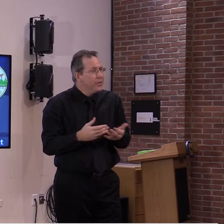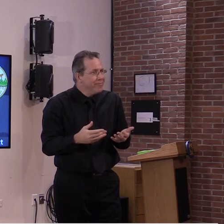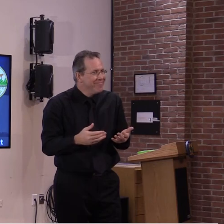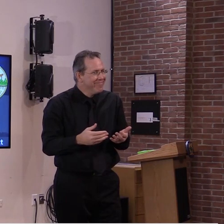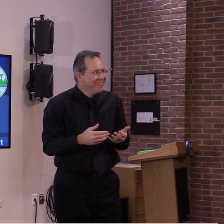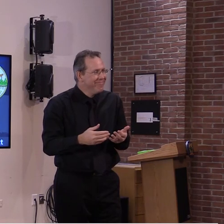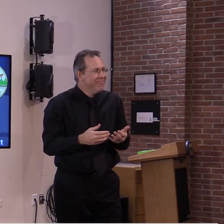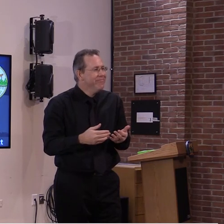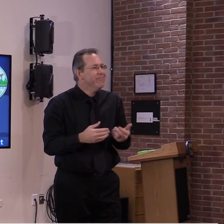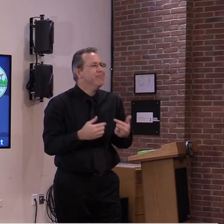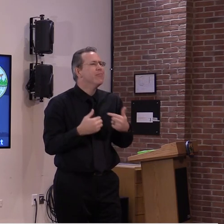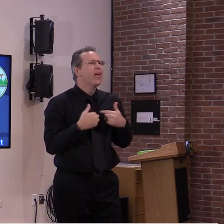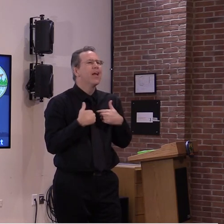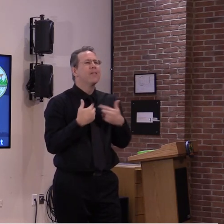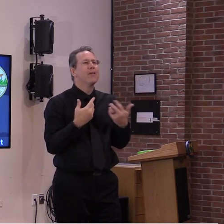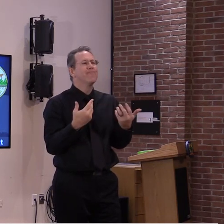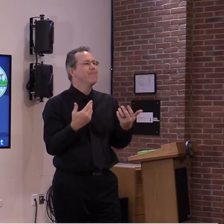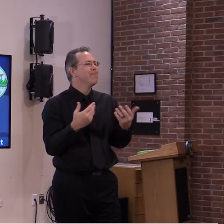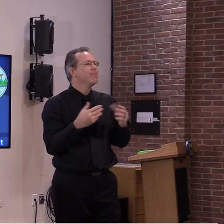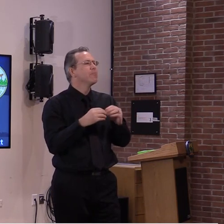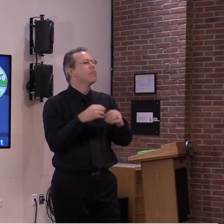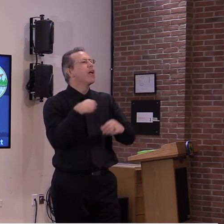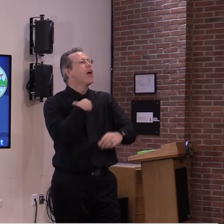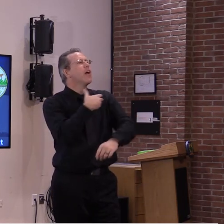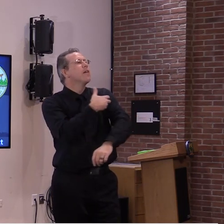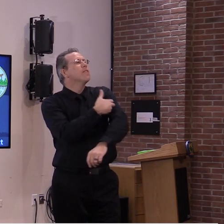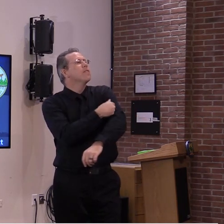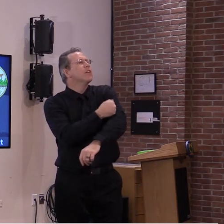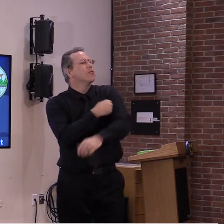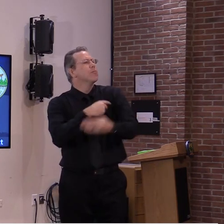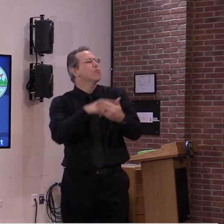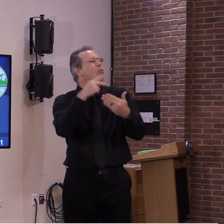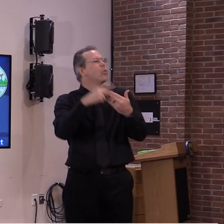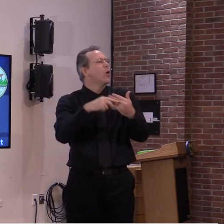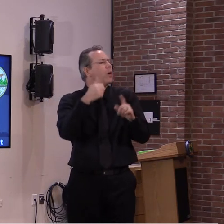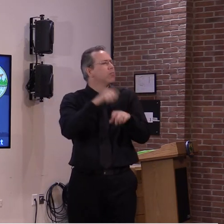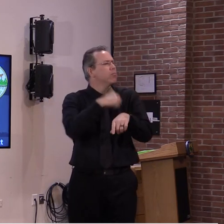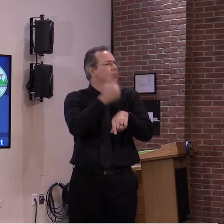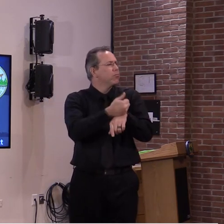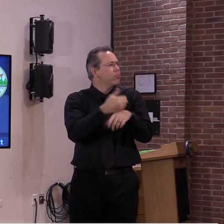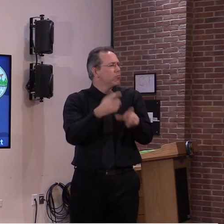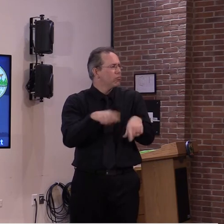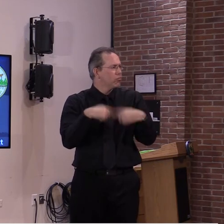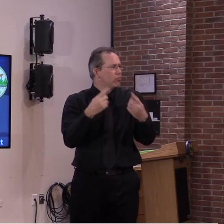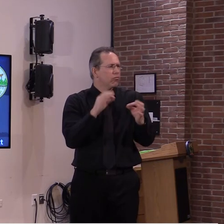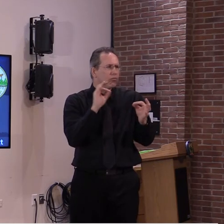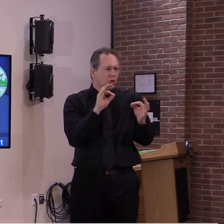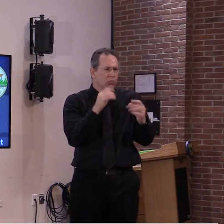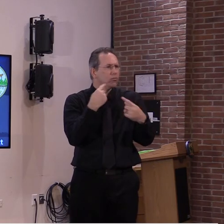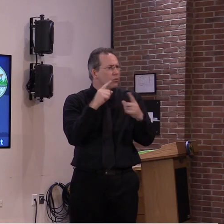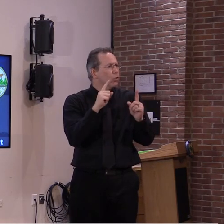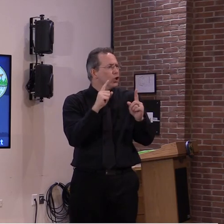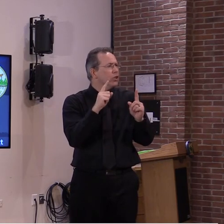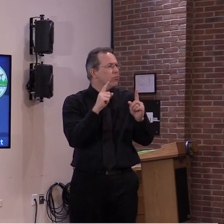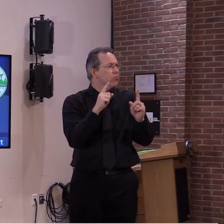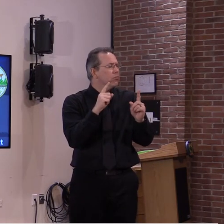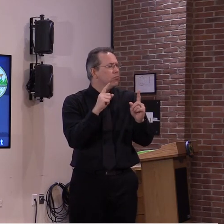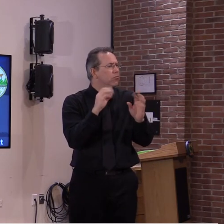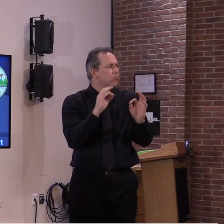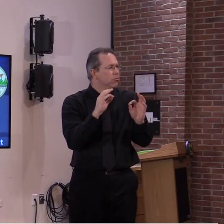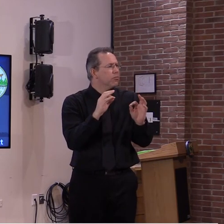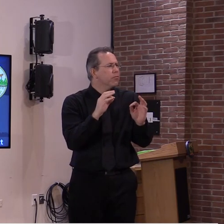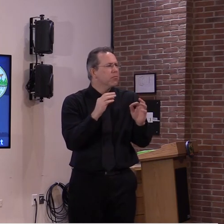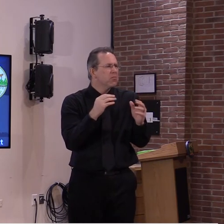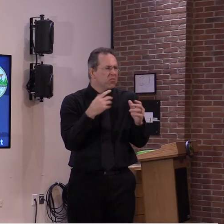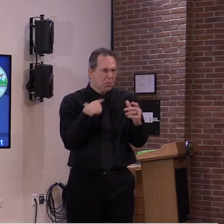vaccination immunization program that has been very successful in immunization efforts in the past and